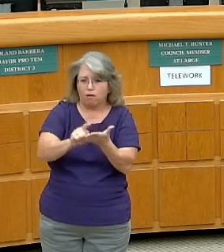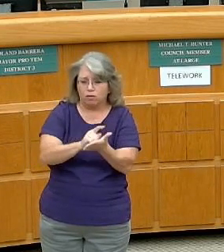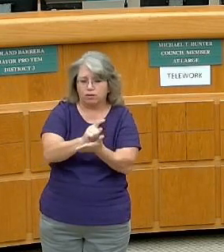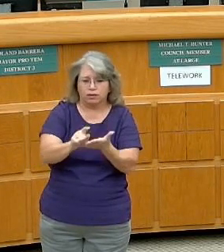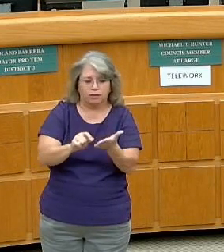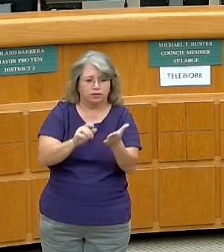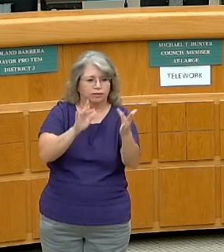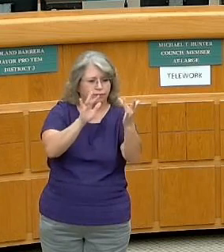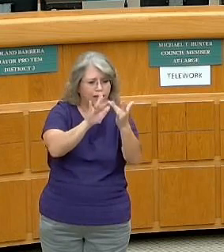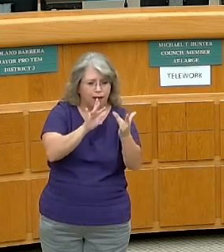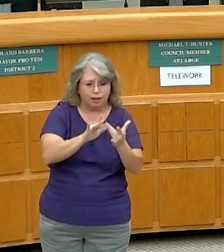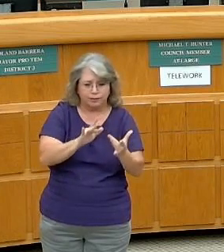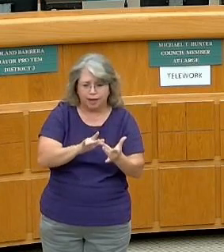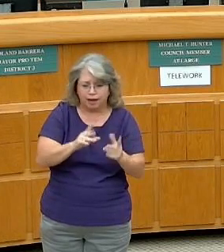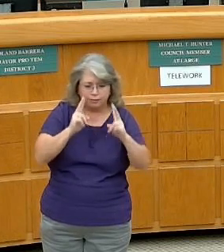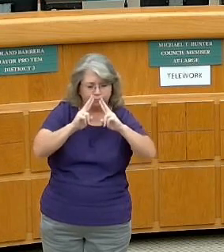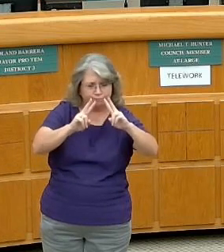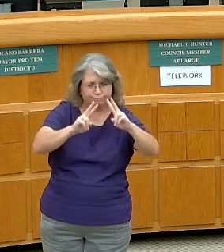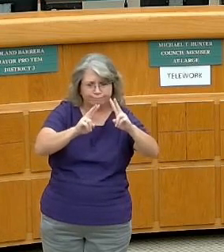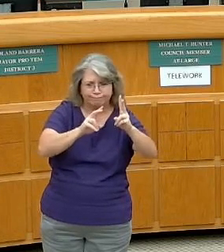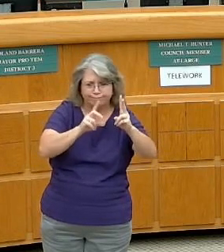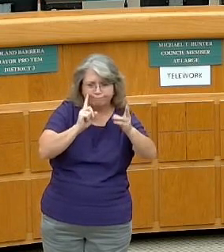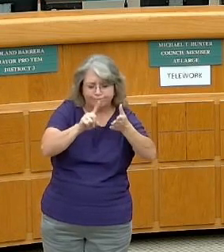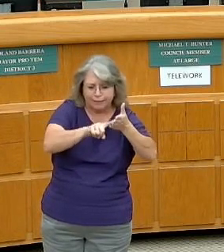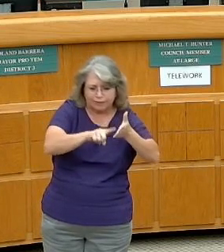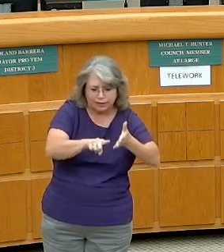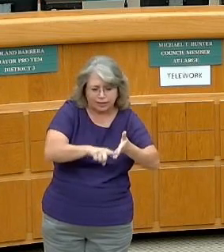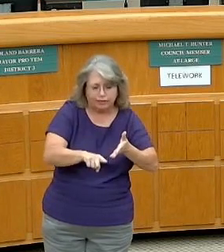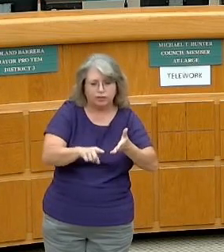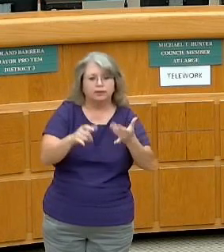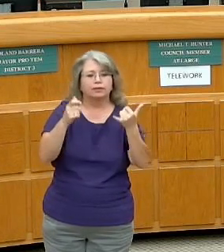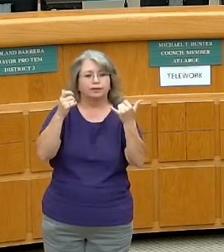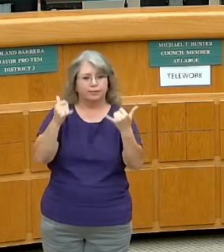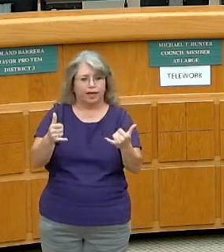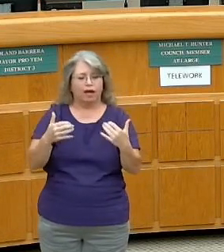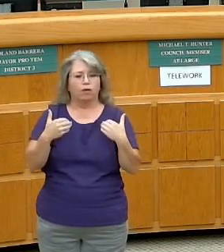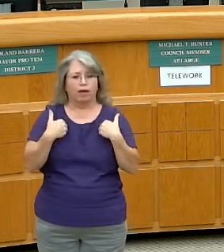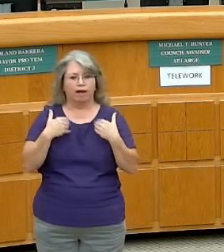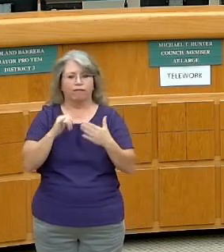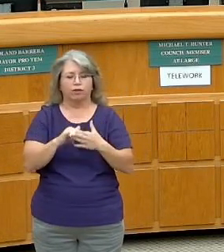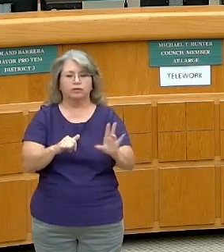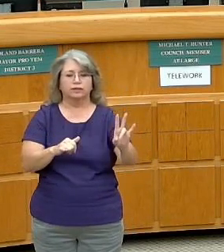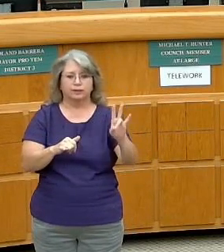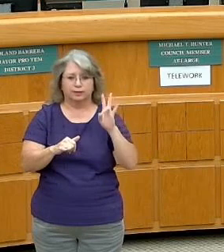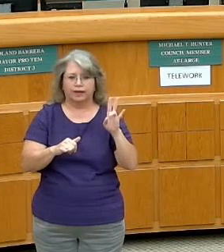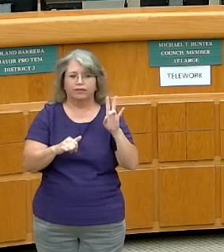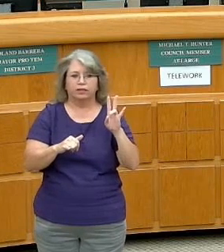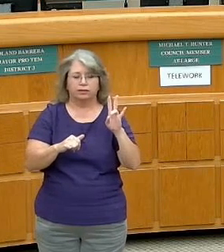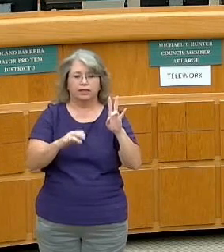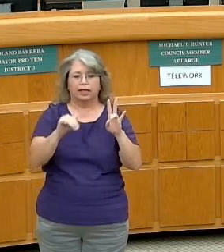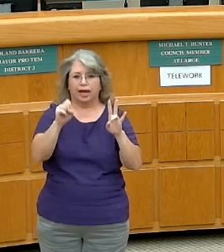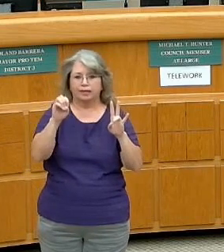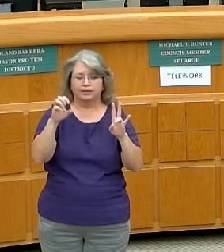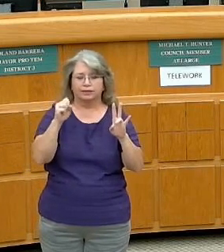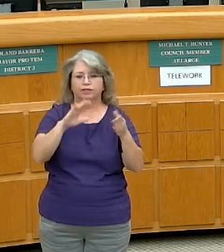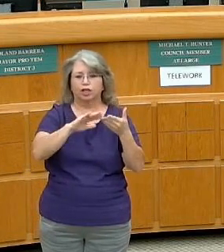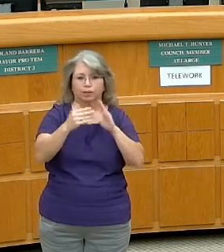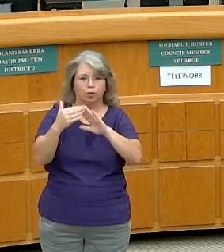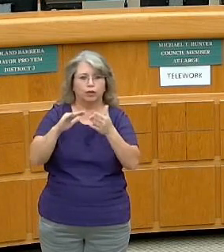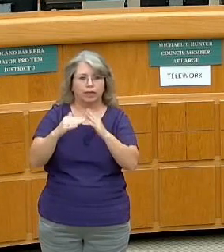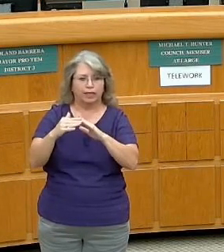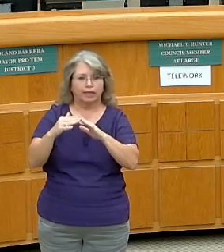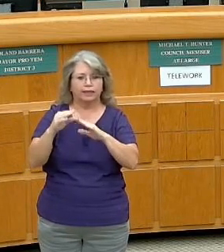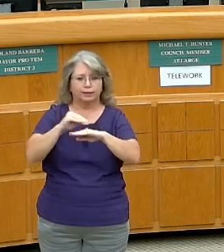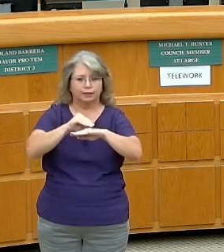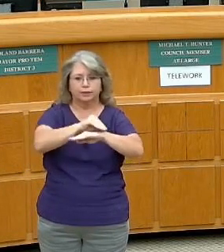evaluating positive cases, it has been determined that we now have the 7 cases of community-acquired COVID-19. Again,